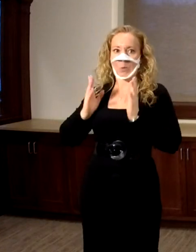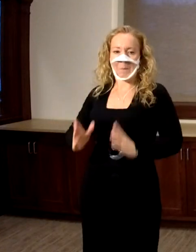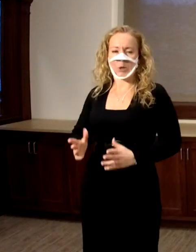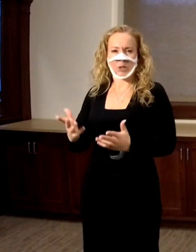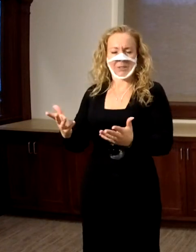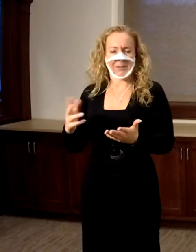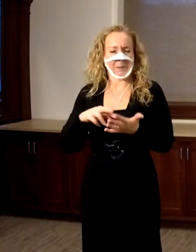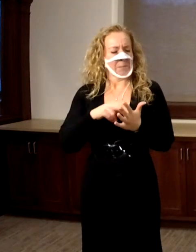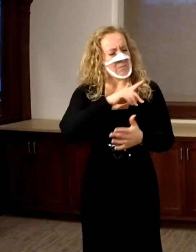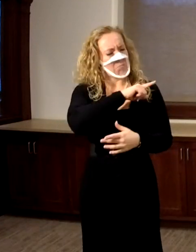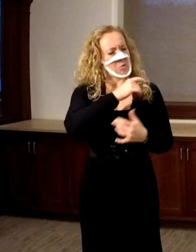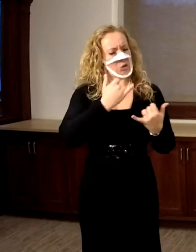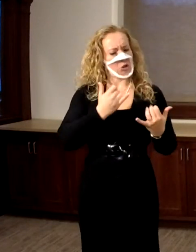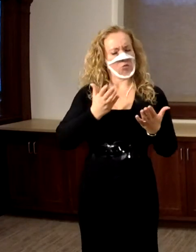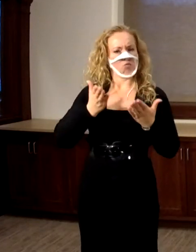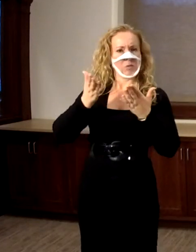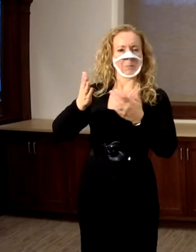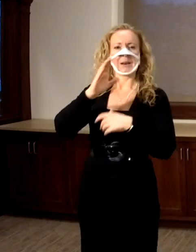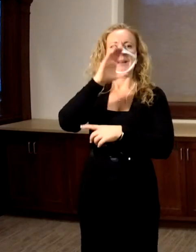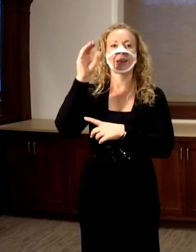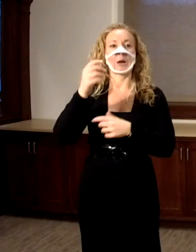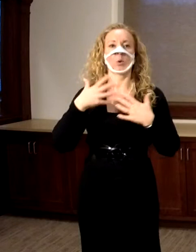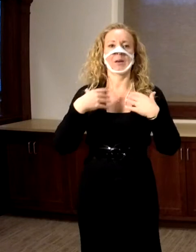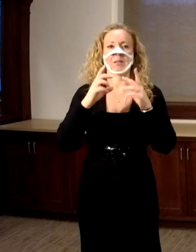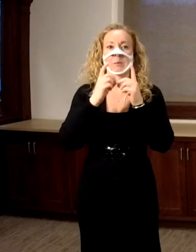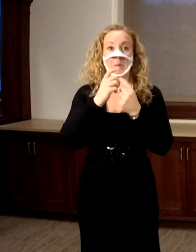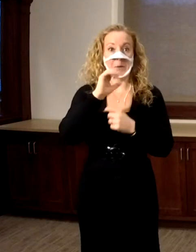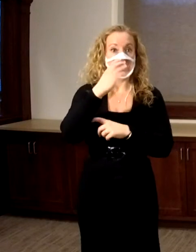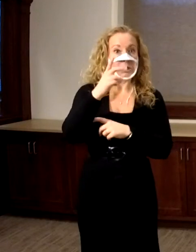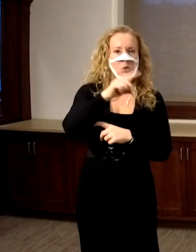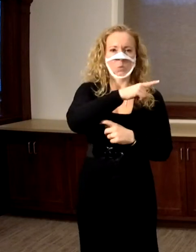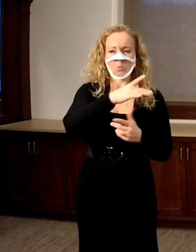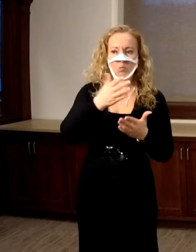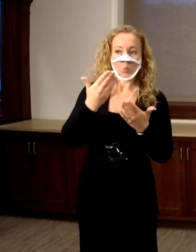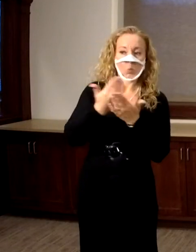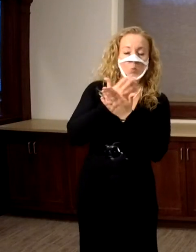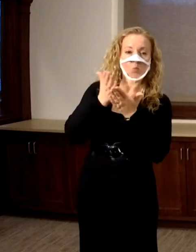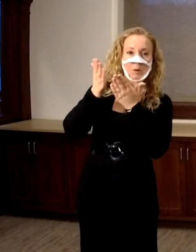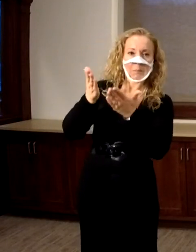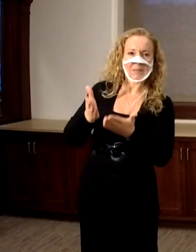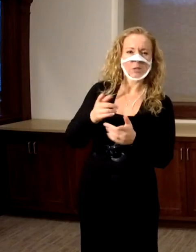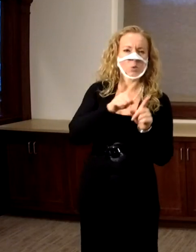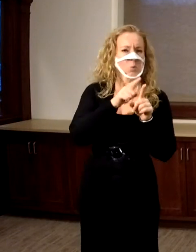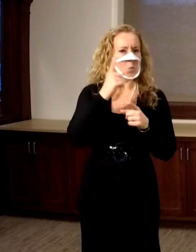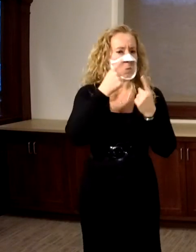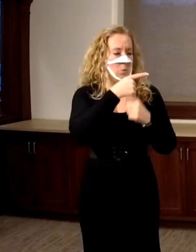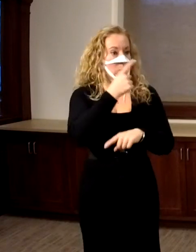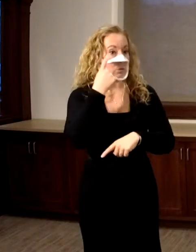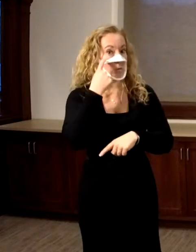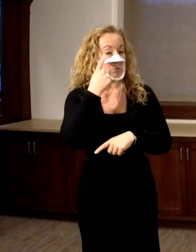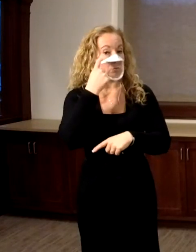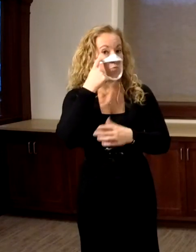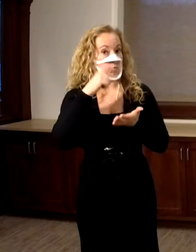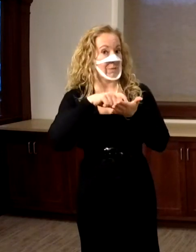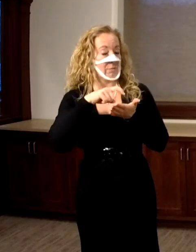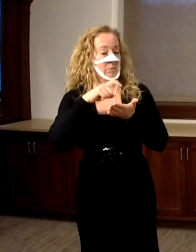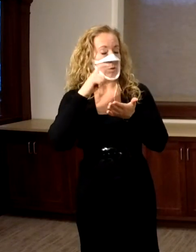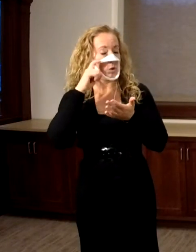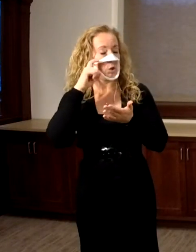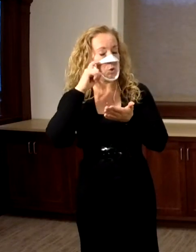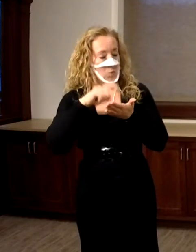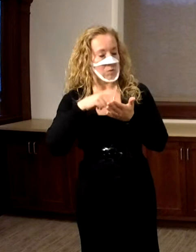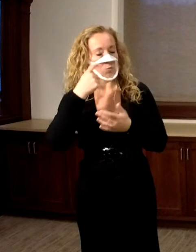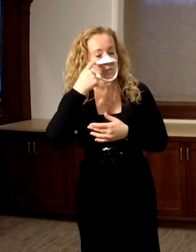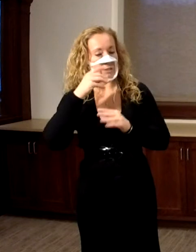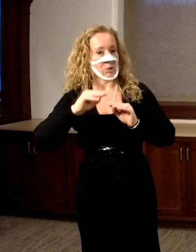What are the current recommendations from the county health department, and is there any new or recent evidence of spread within schools?